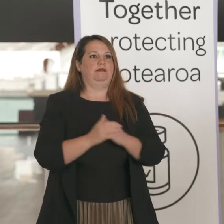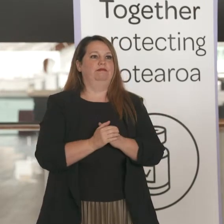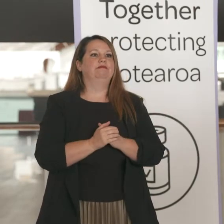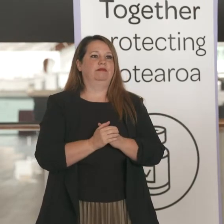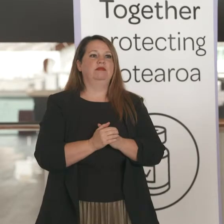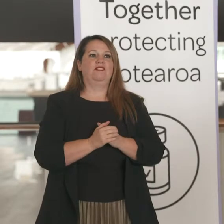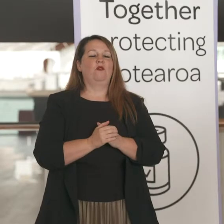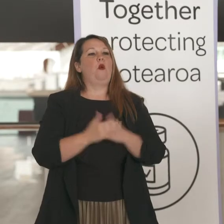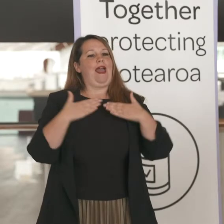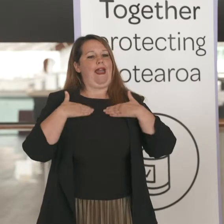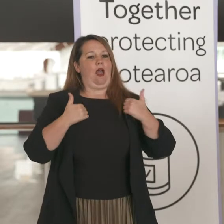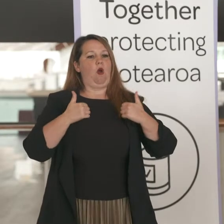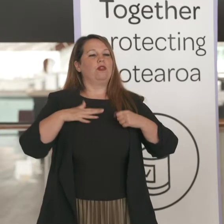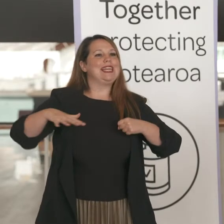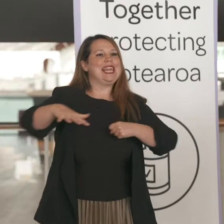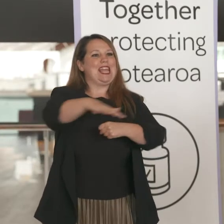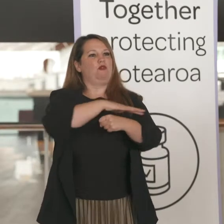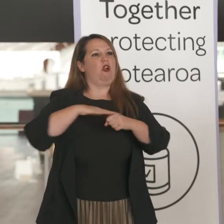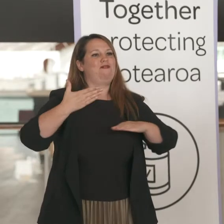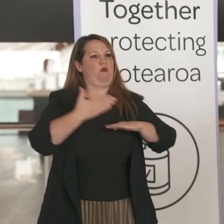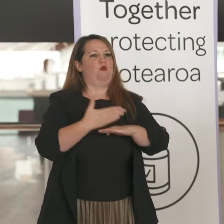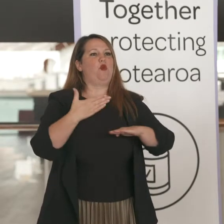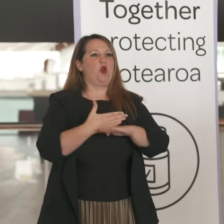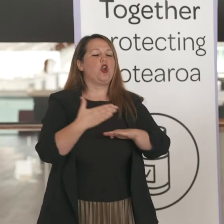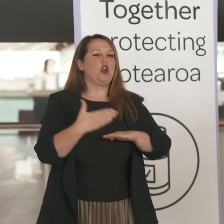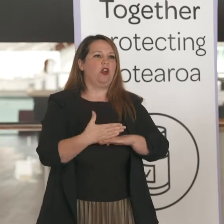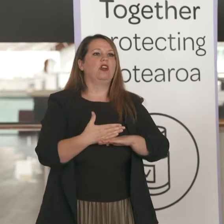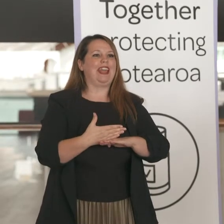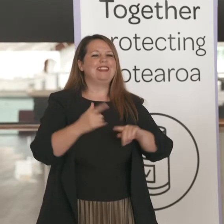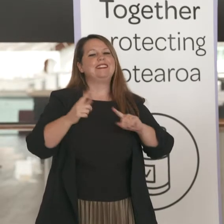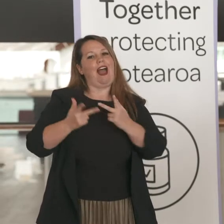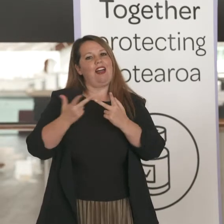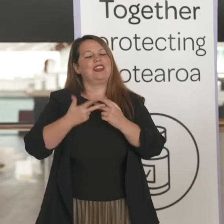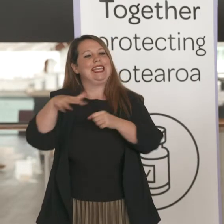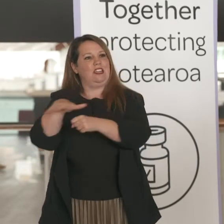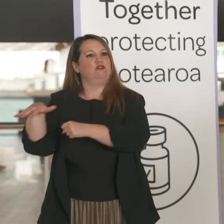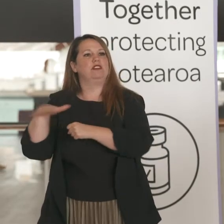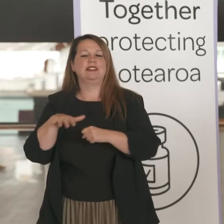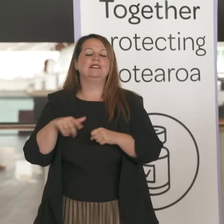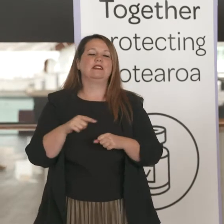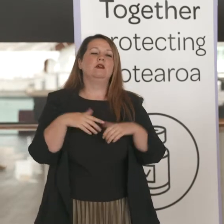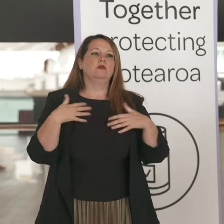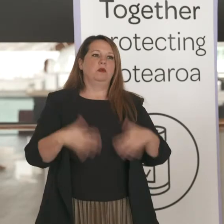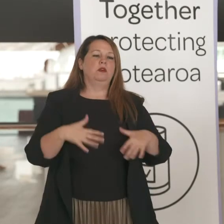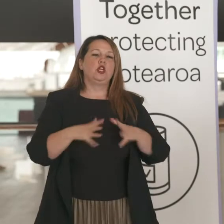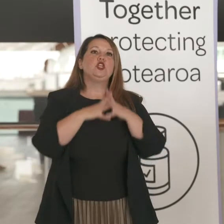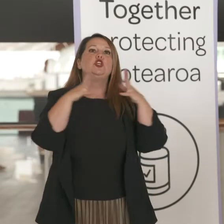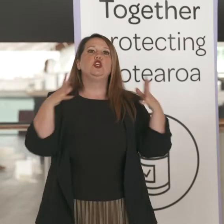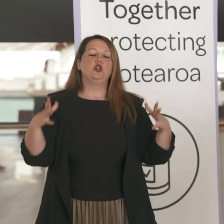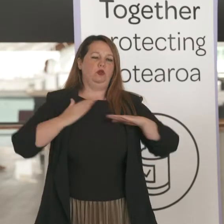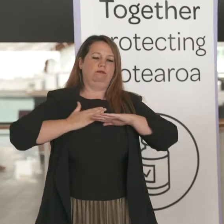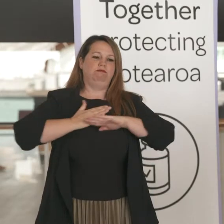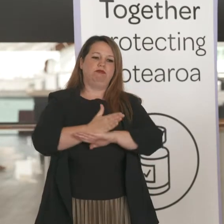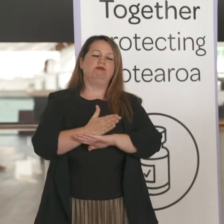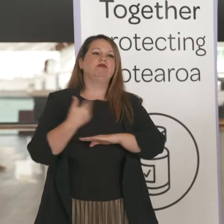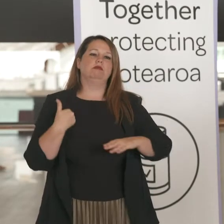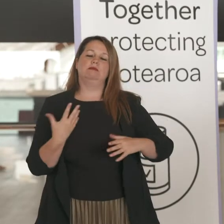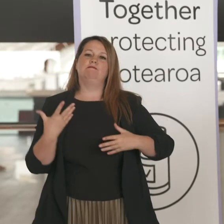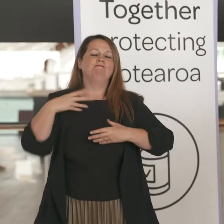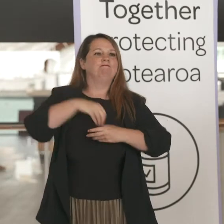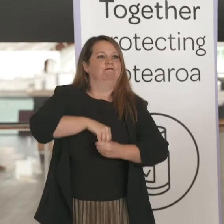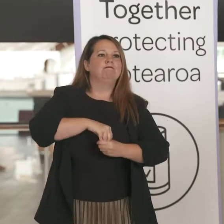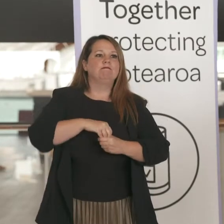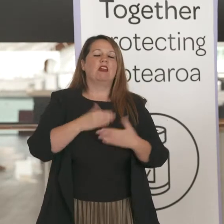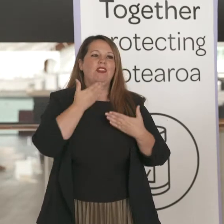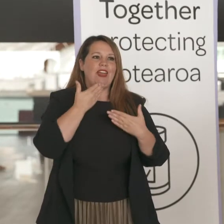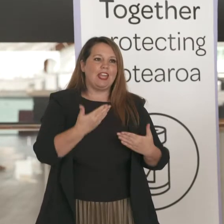the health sector and other sectors for their huge contribution during the outbreak so far. It is appreciated by all of